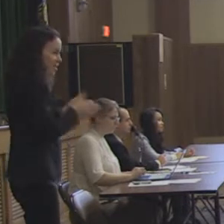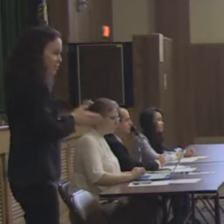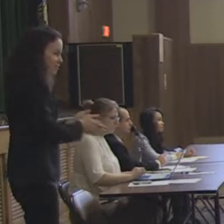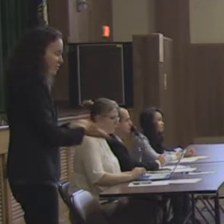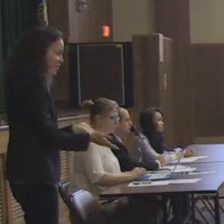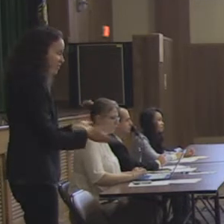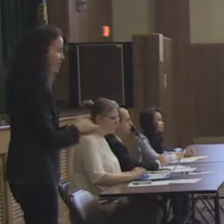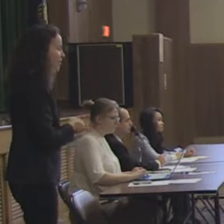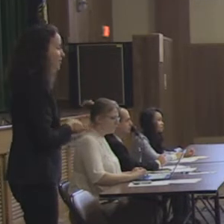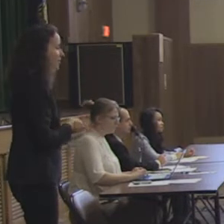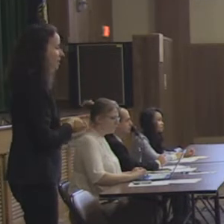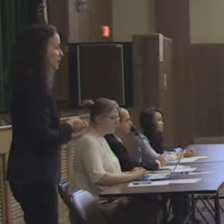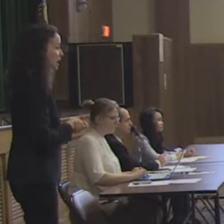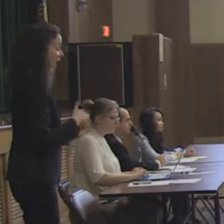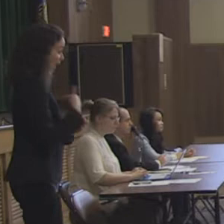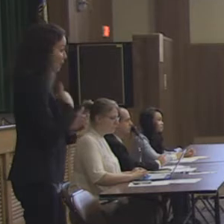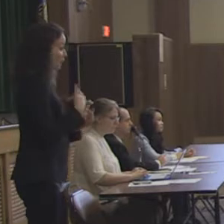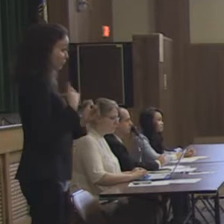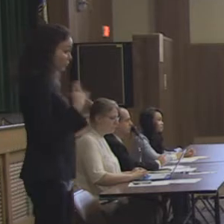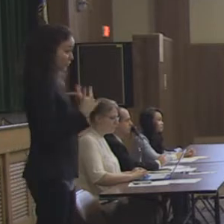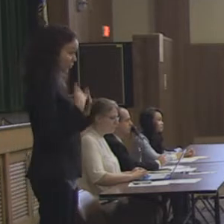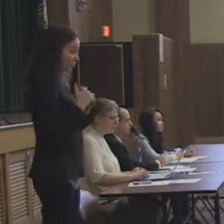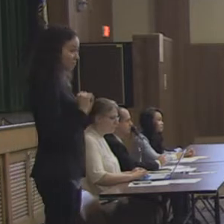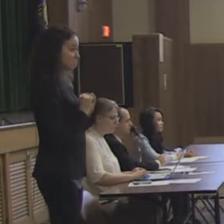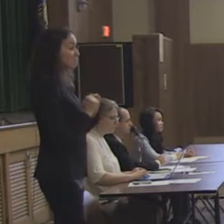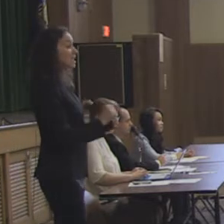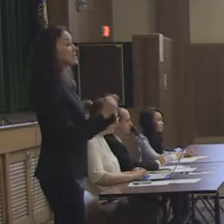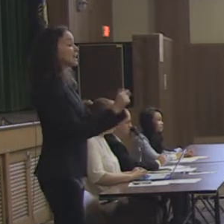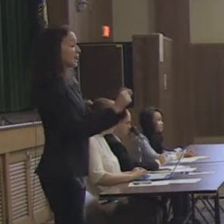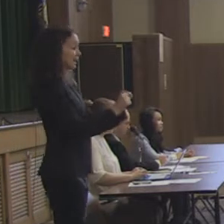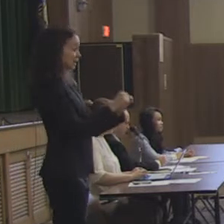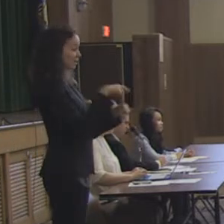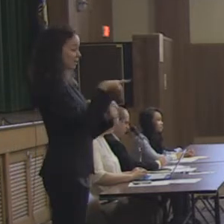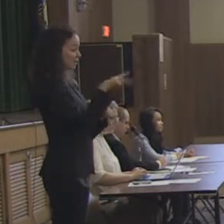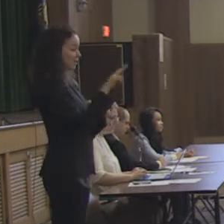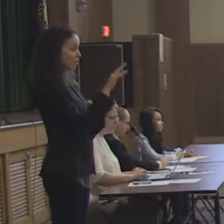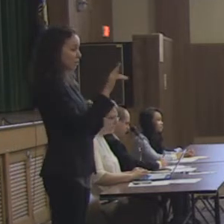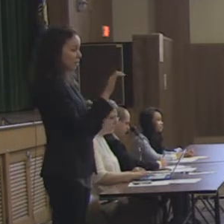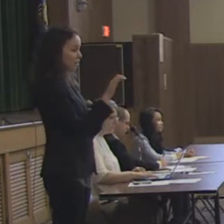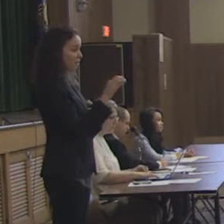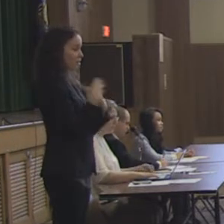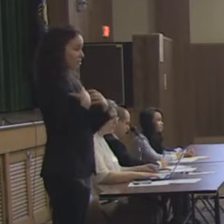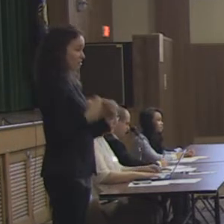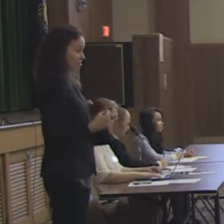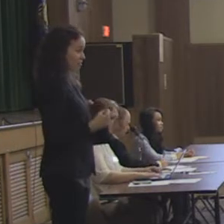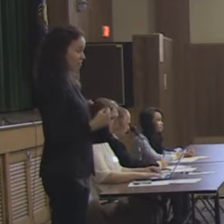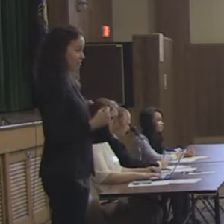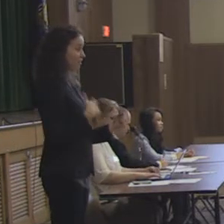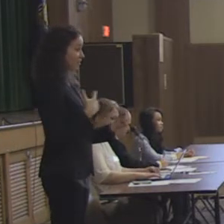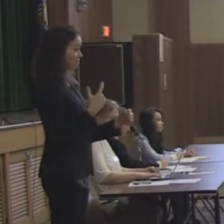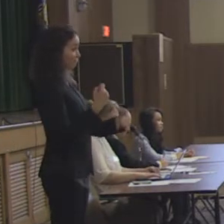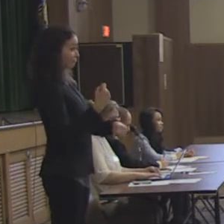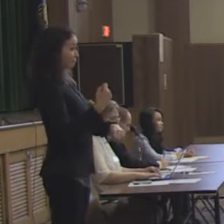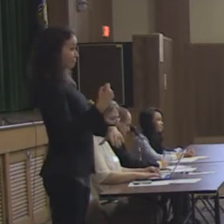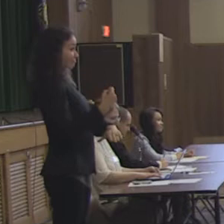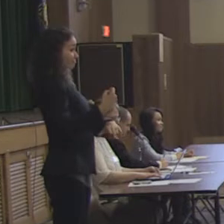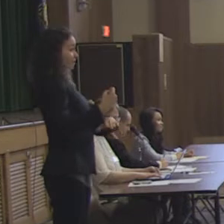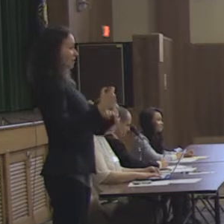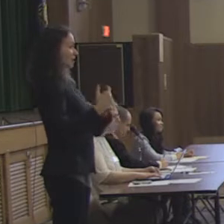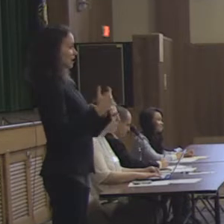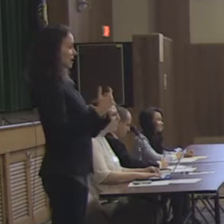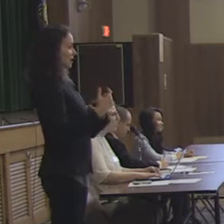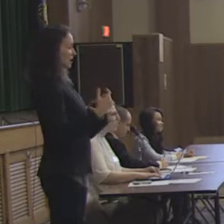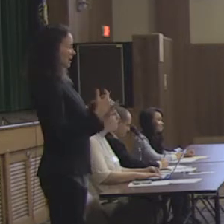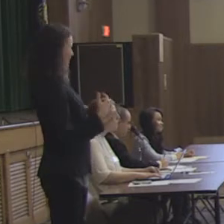I maintain public health. Mm-hmm. And then, wasn't sure what I was going to talk